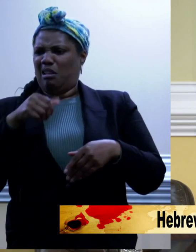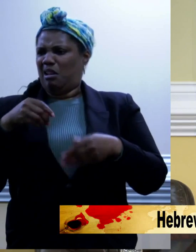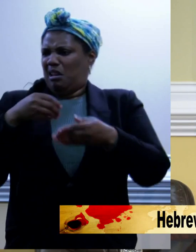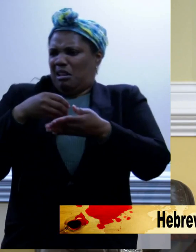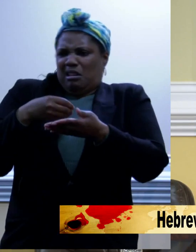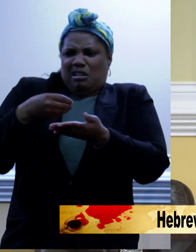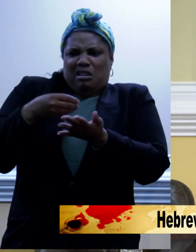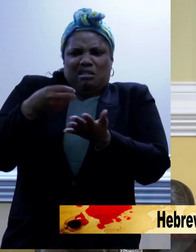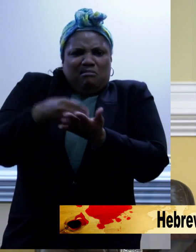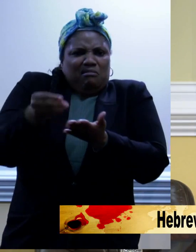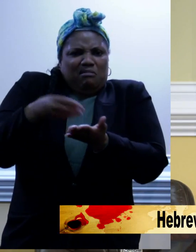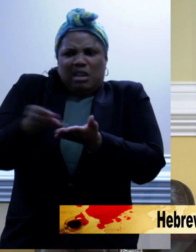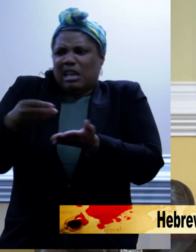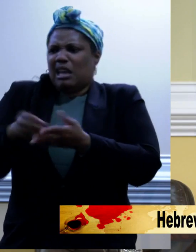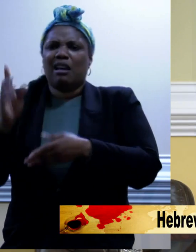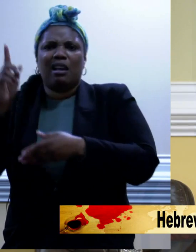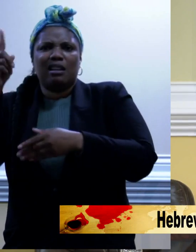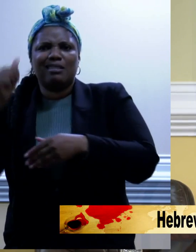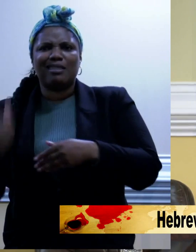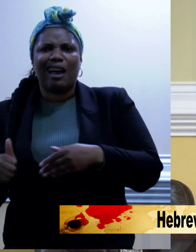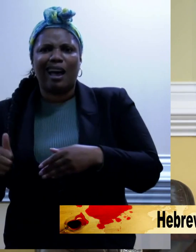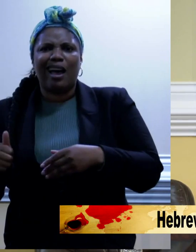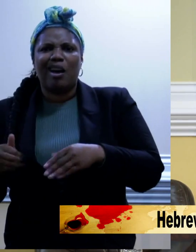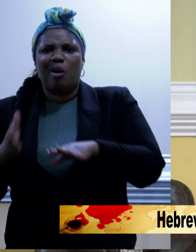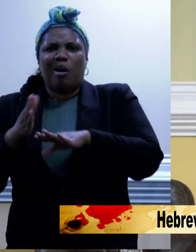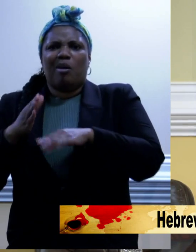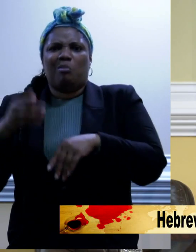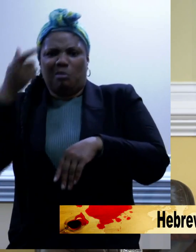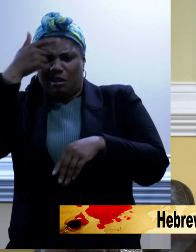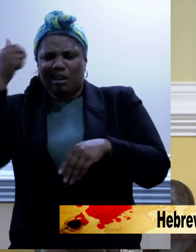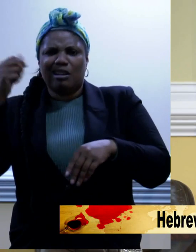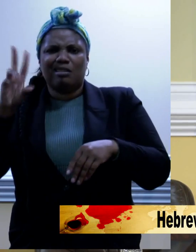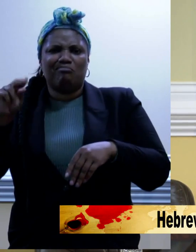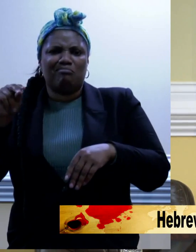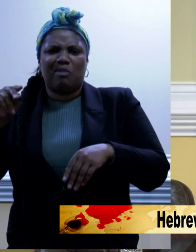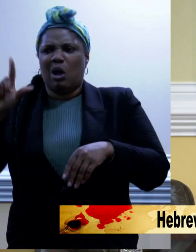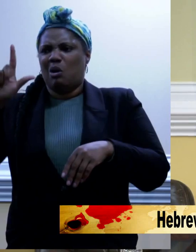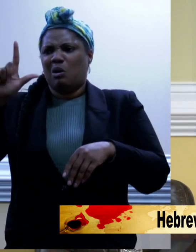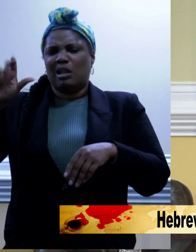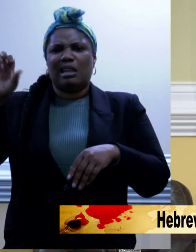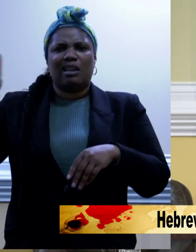brother. You ain't showing you smartness, you're just showing me how dumb you are.